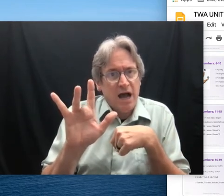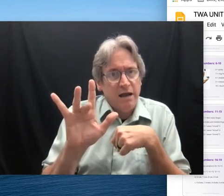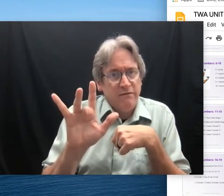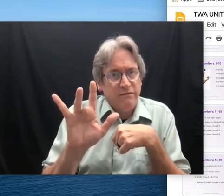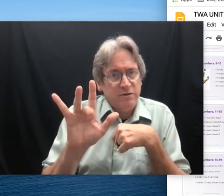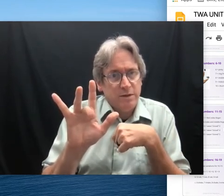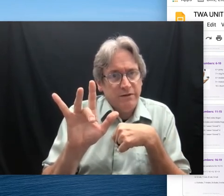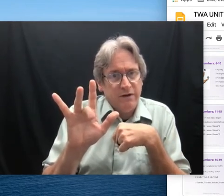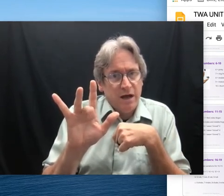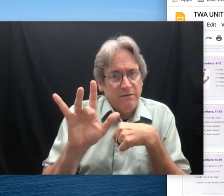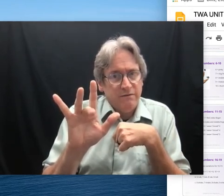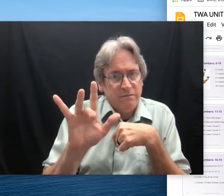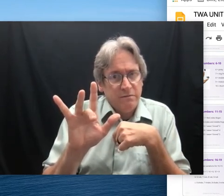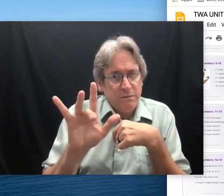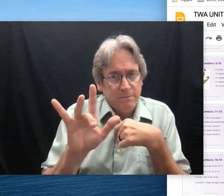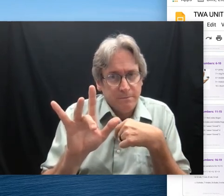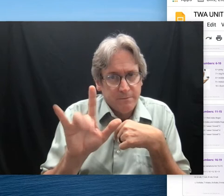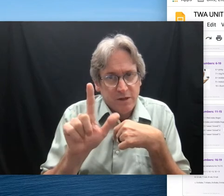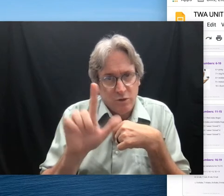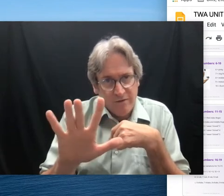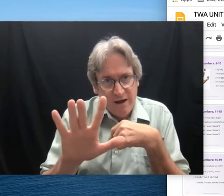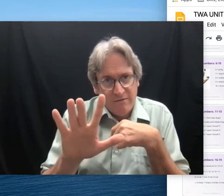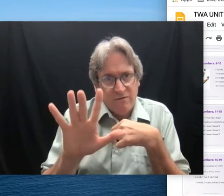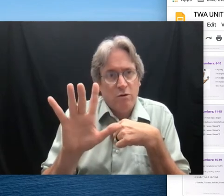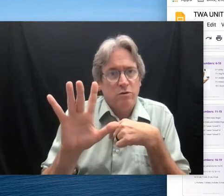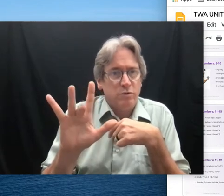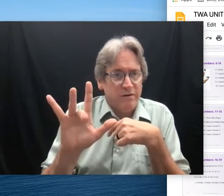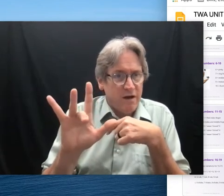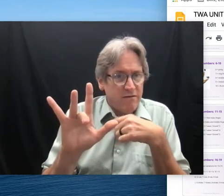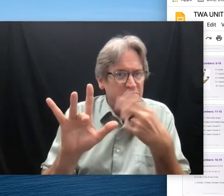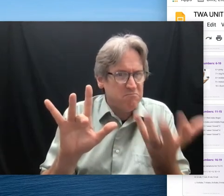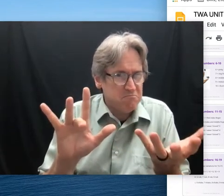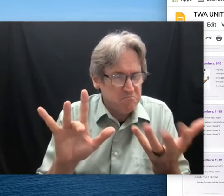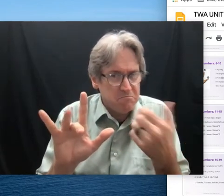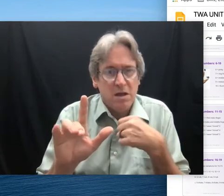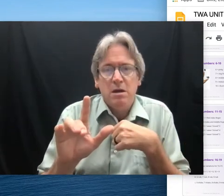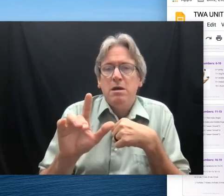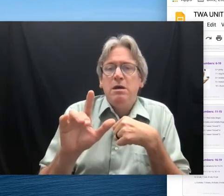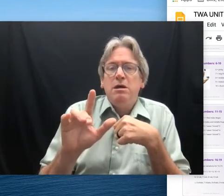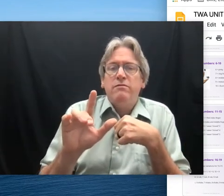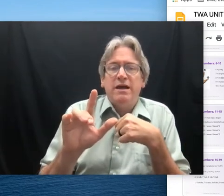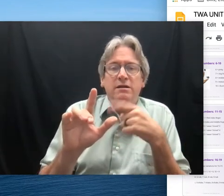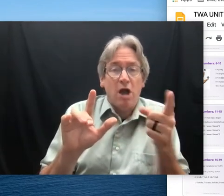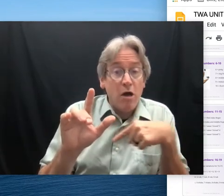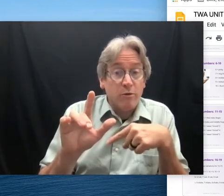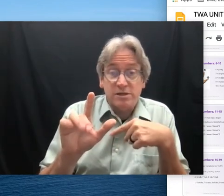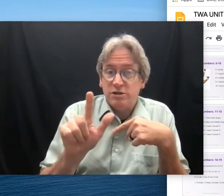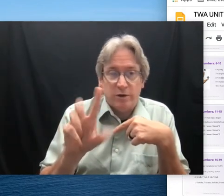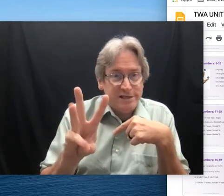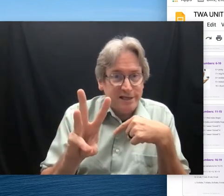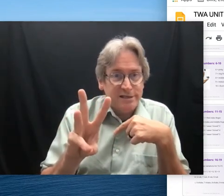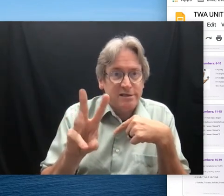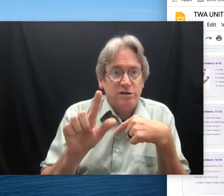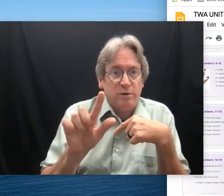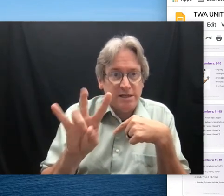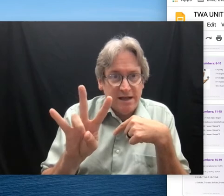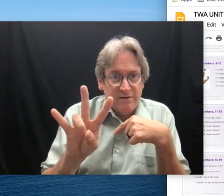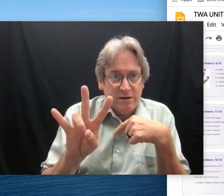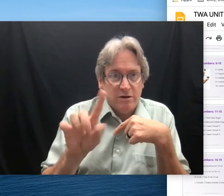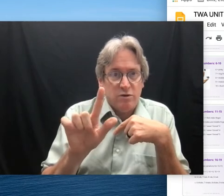25, 25, 25, 25. Then the other ones,